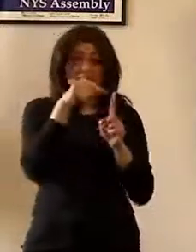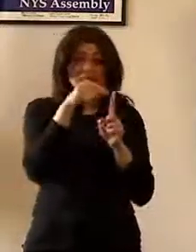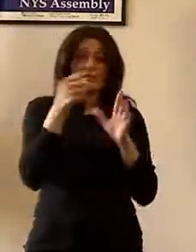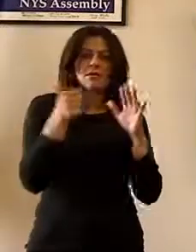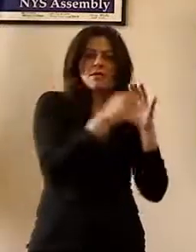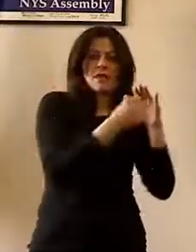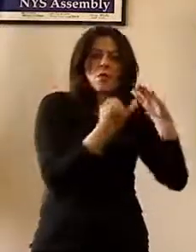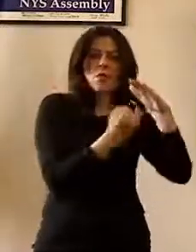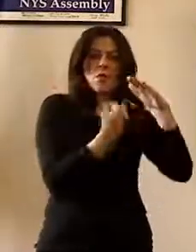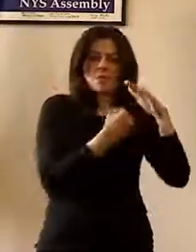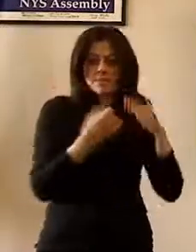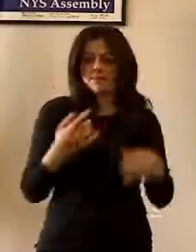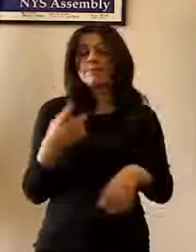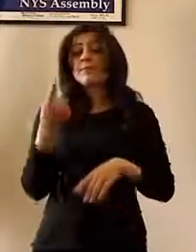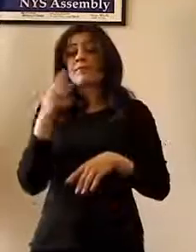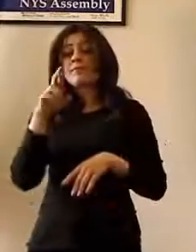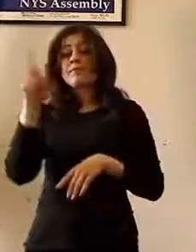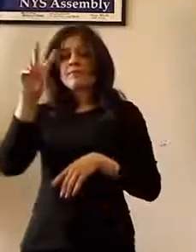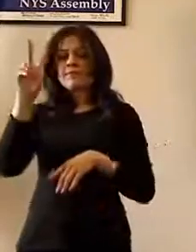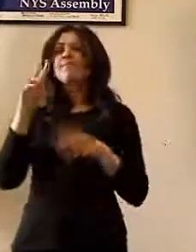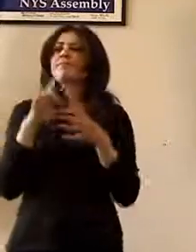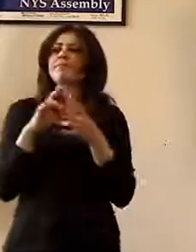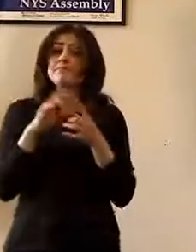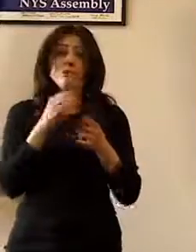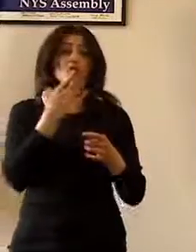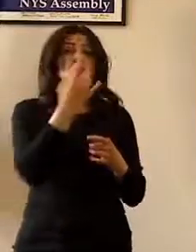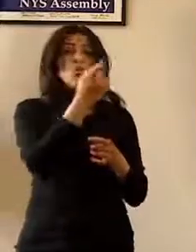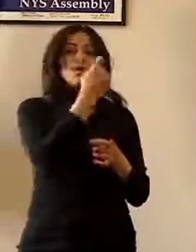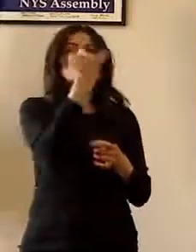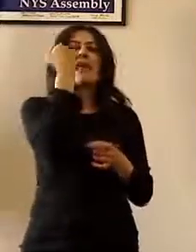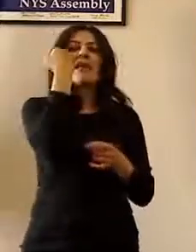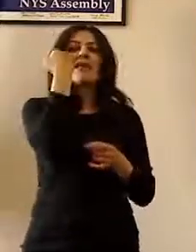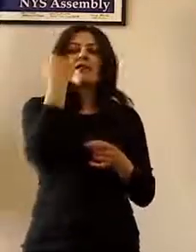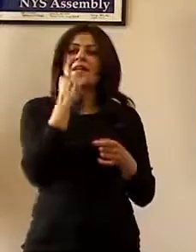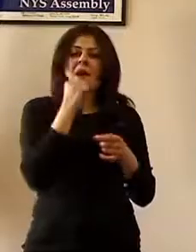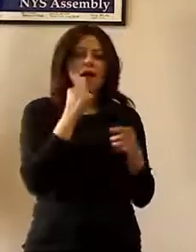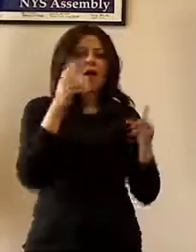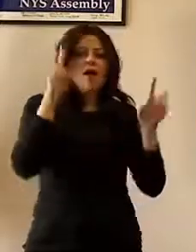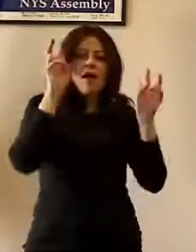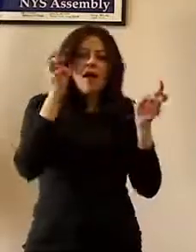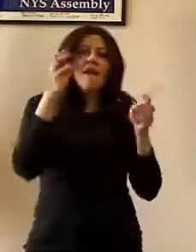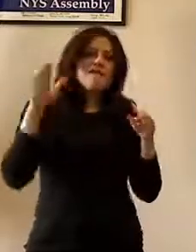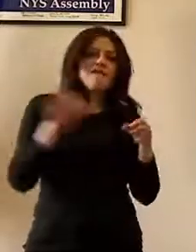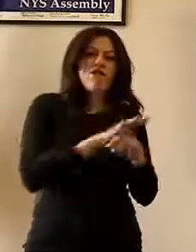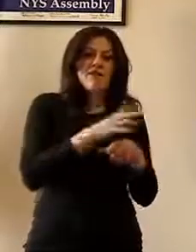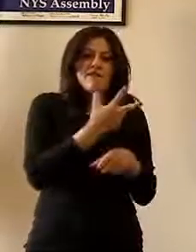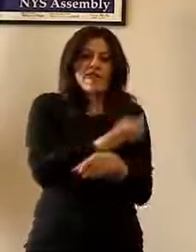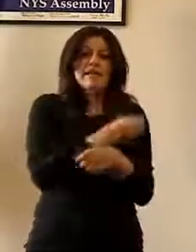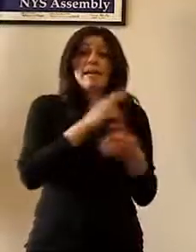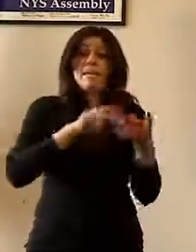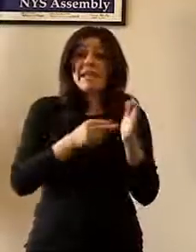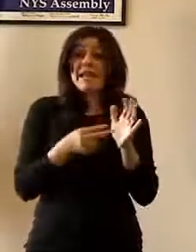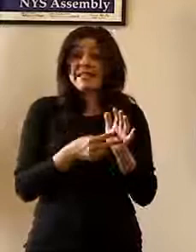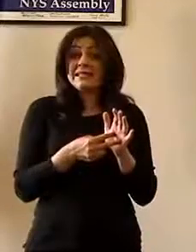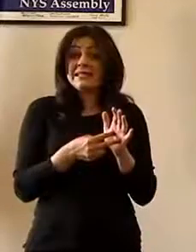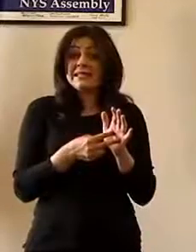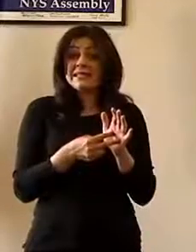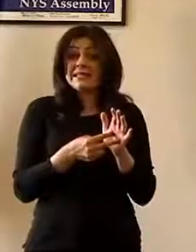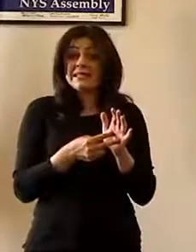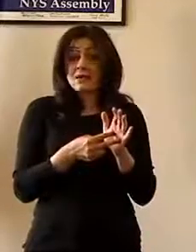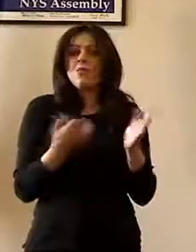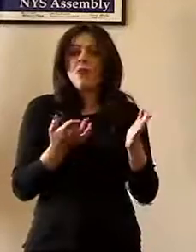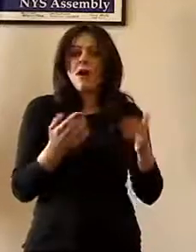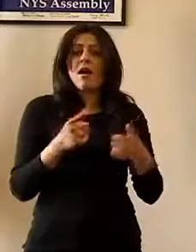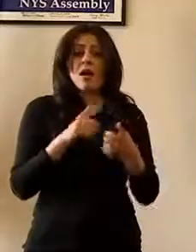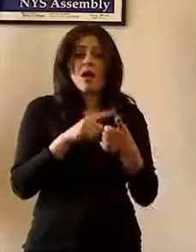That's a good question. And the current guidance is if they are not considered fully vaccinated, meaning either